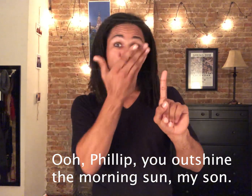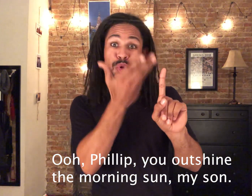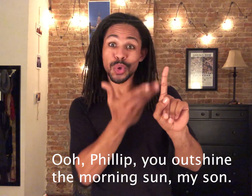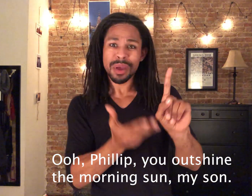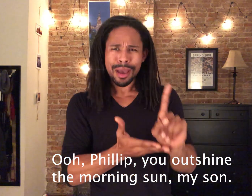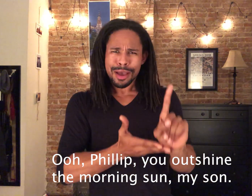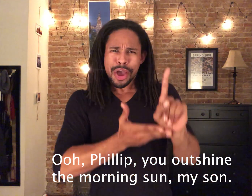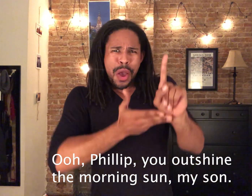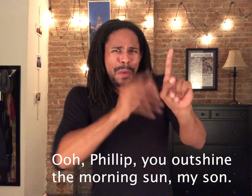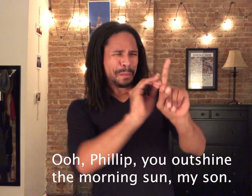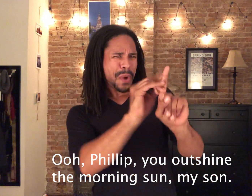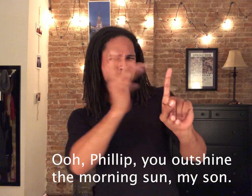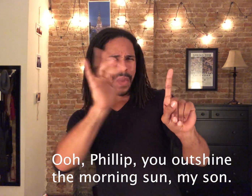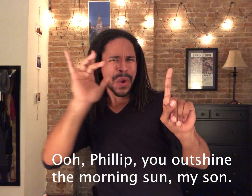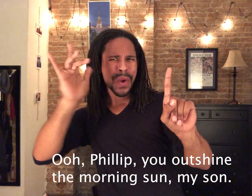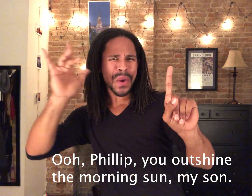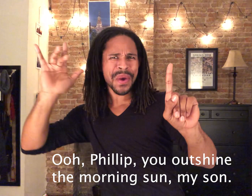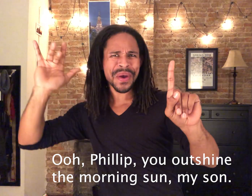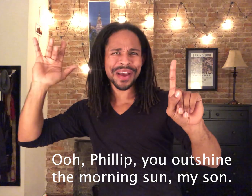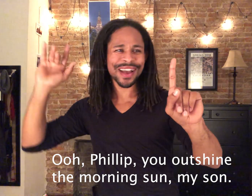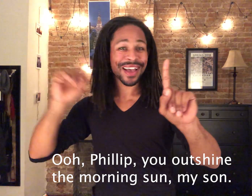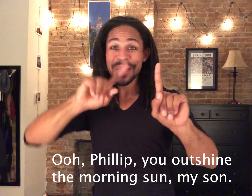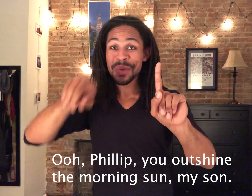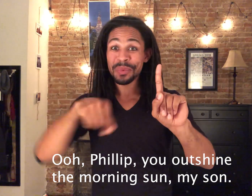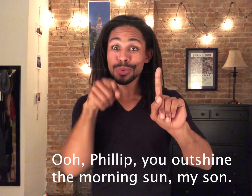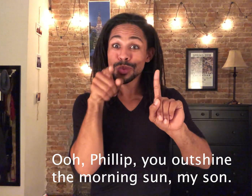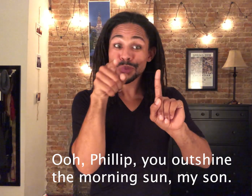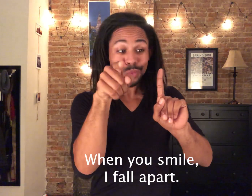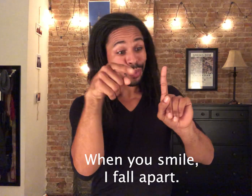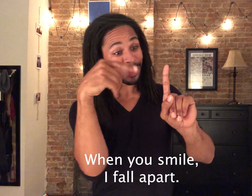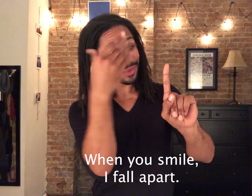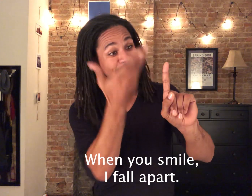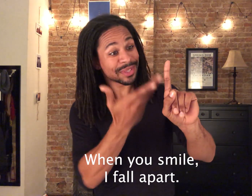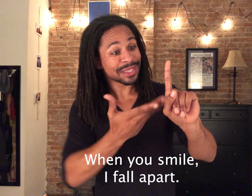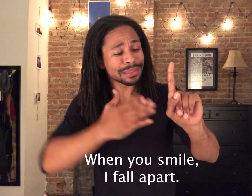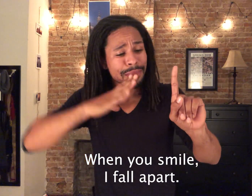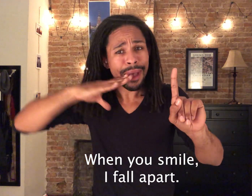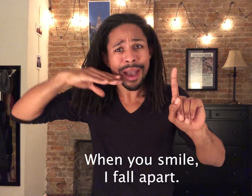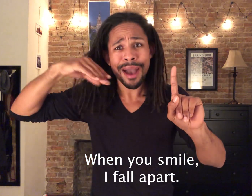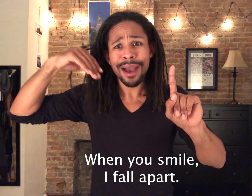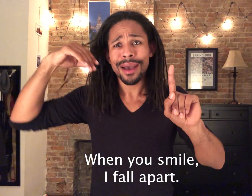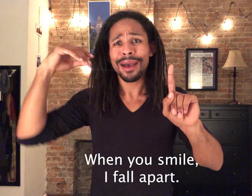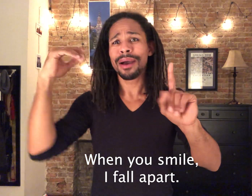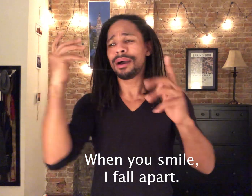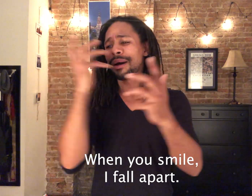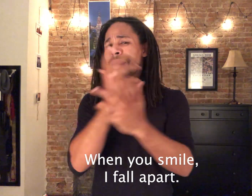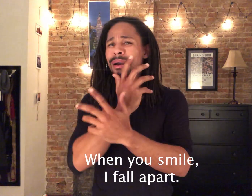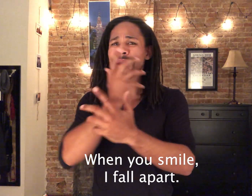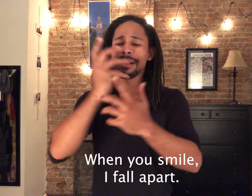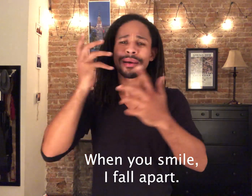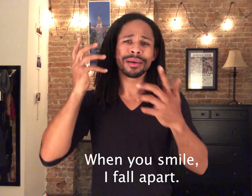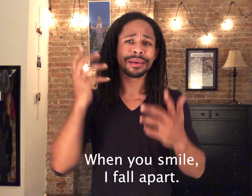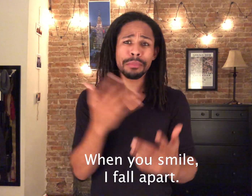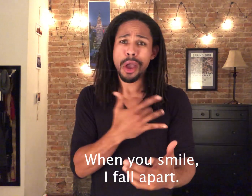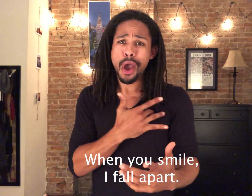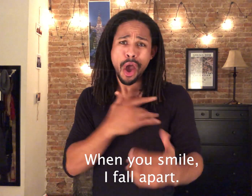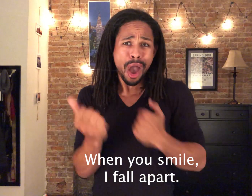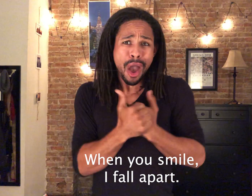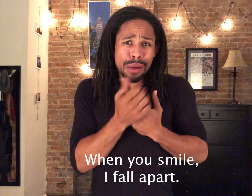My son, when you smile I fall